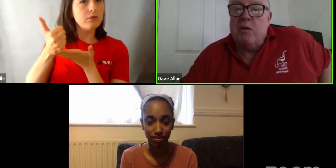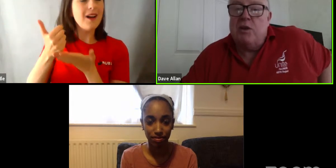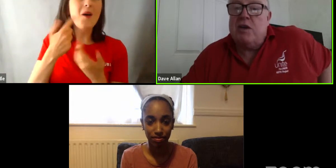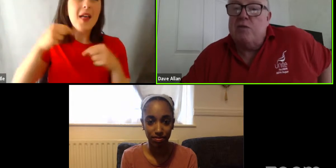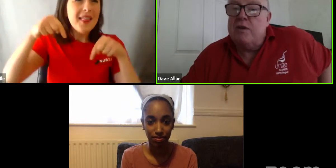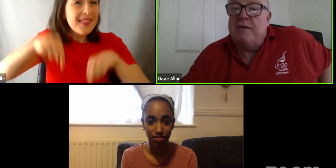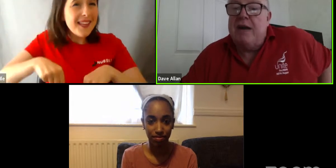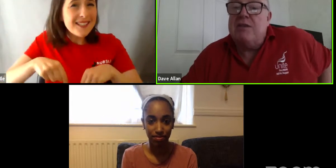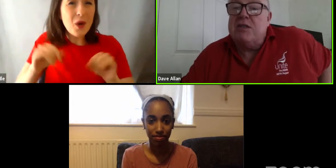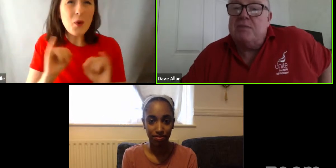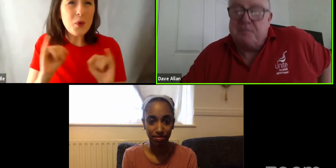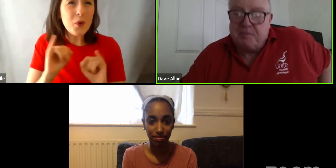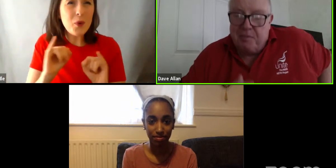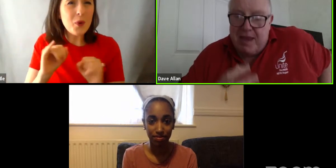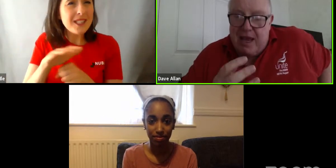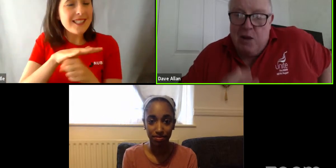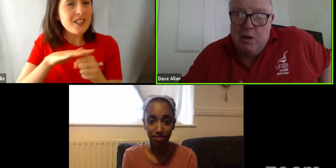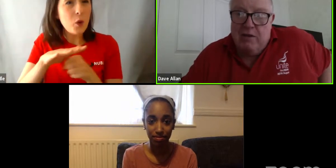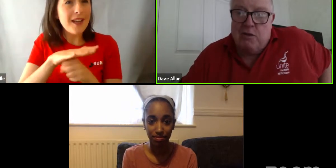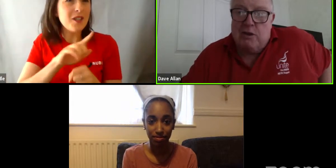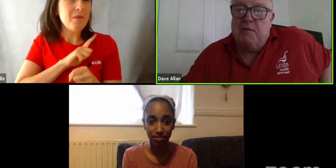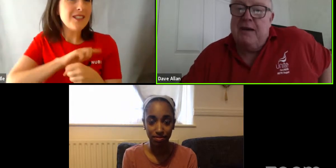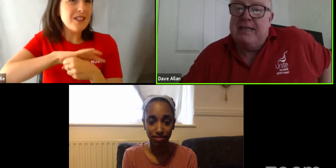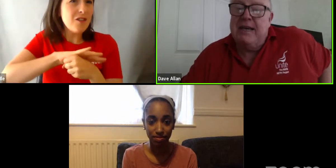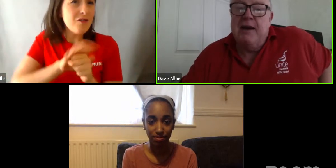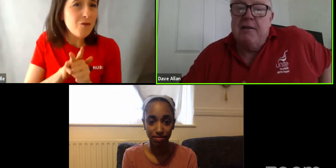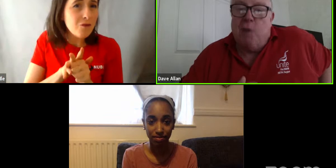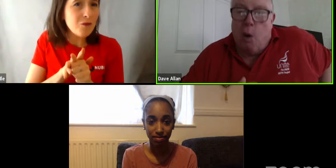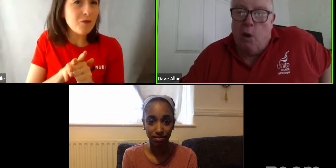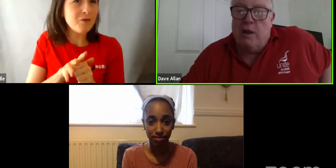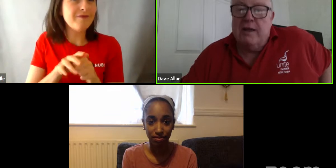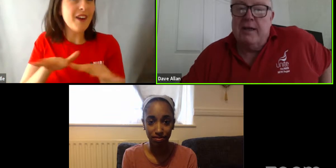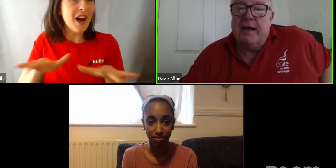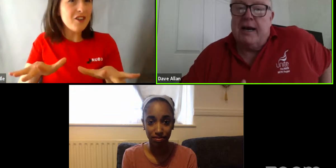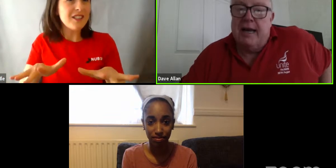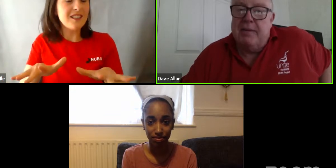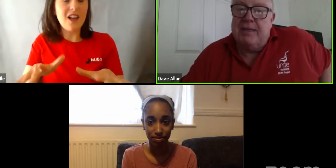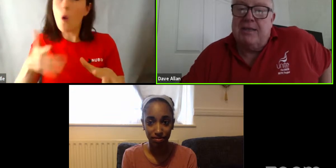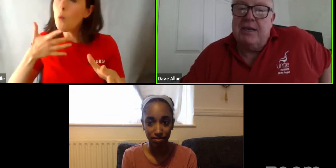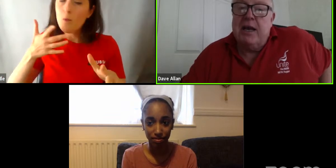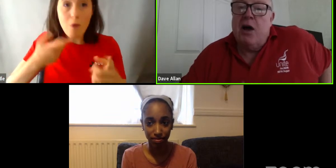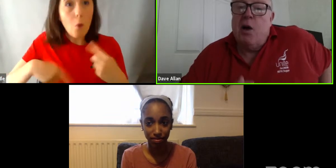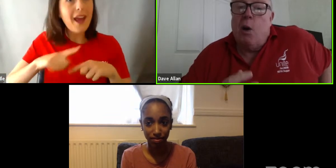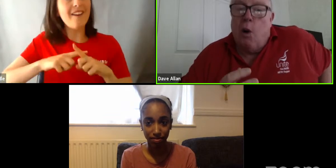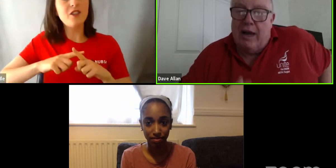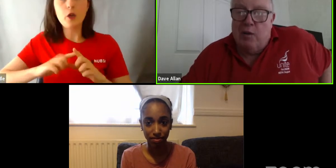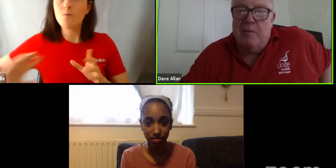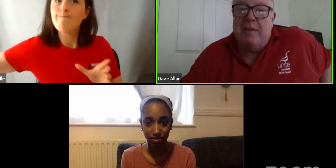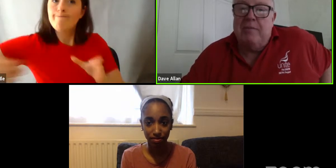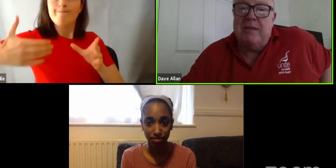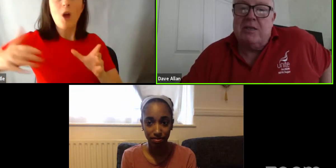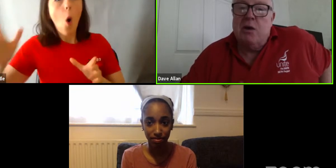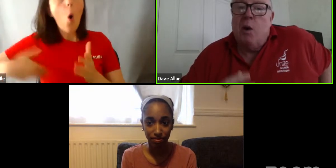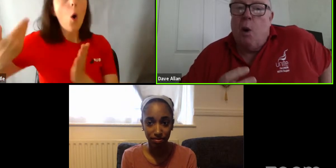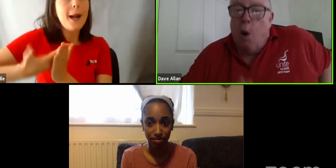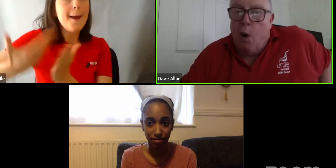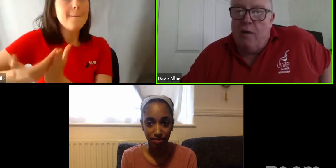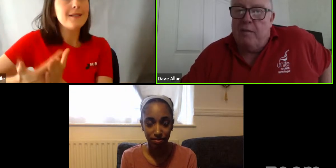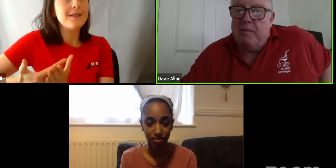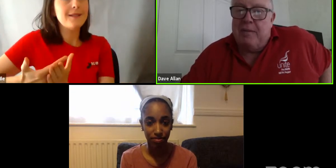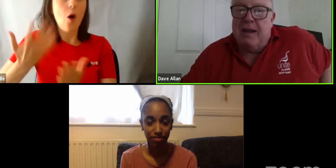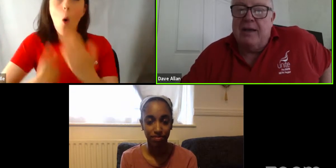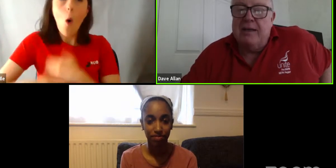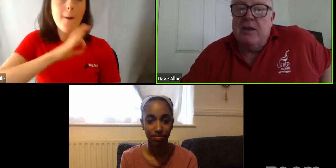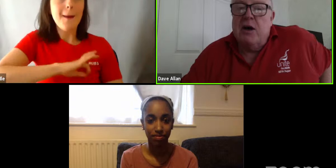situation with coronavirus, and we have got to fight for all claimants, all our members,